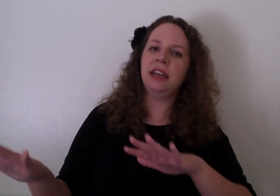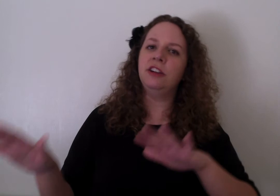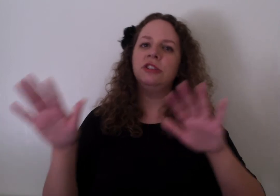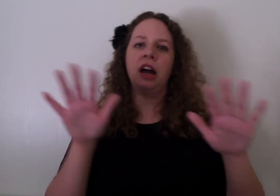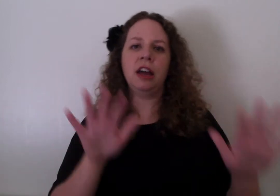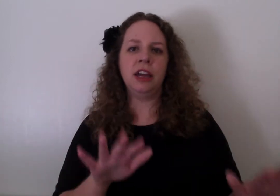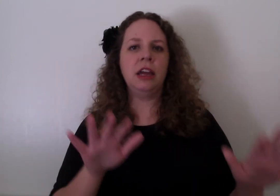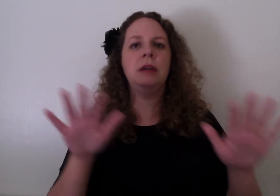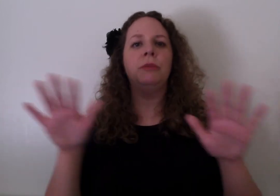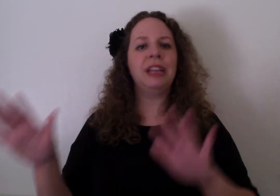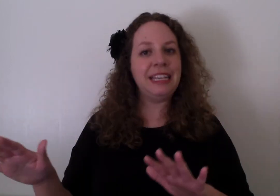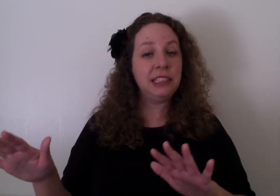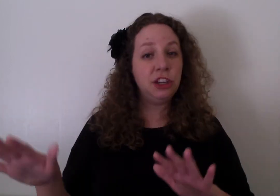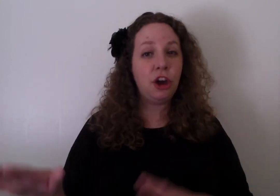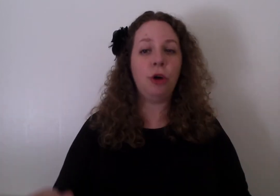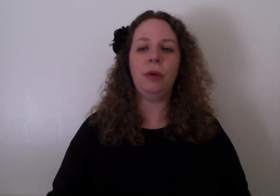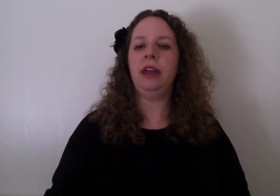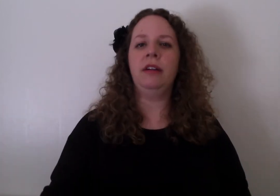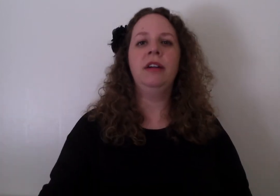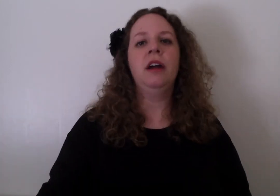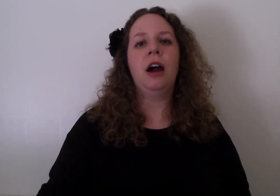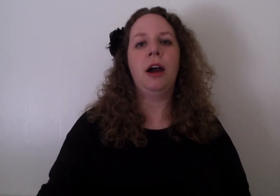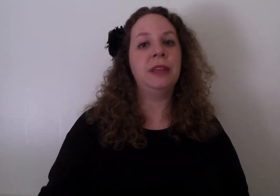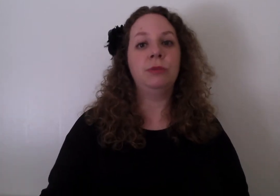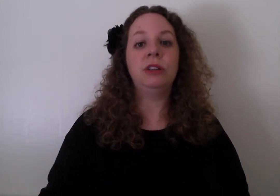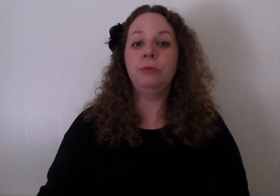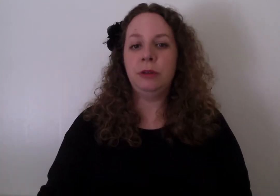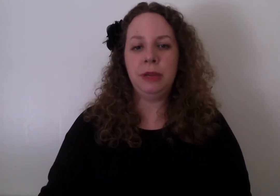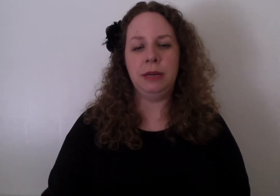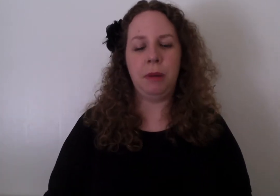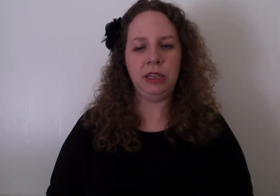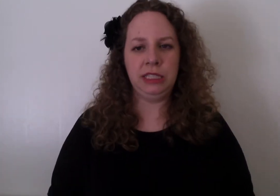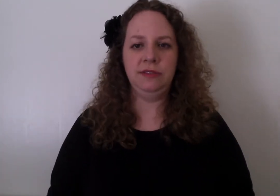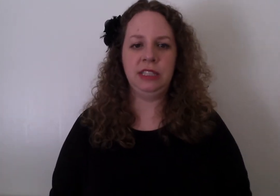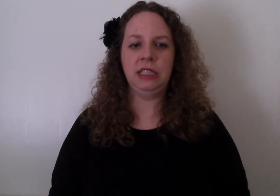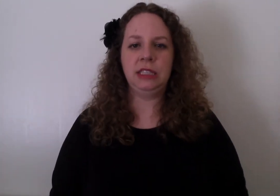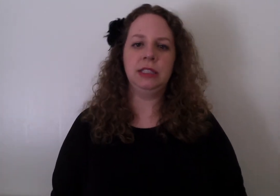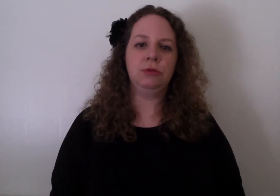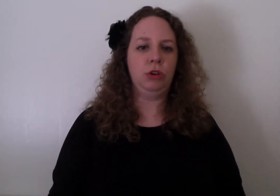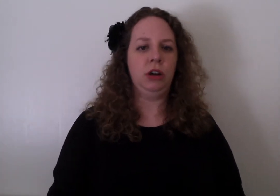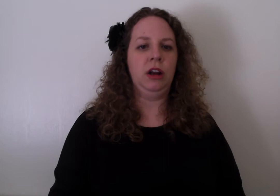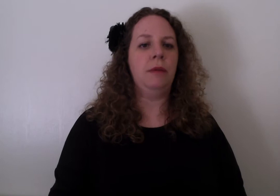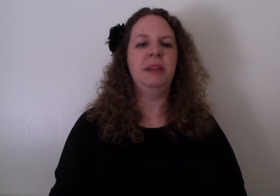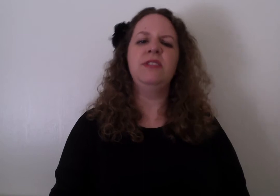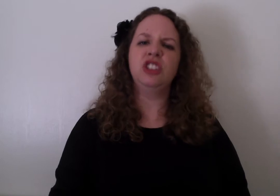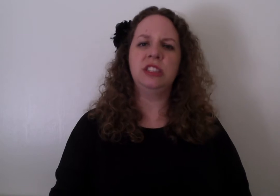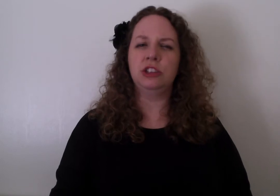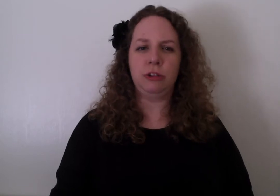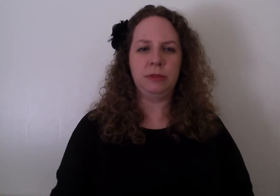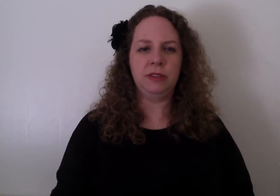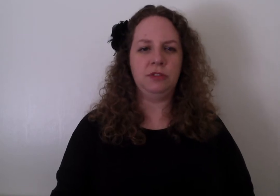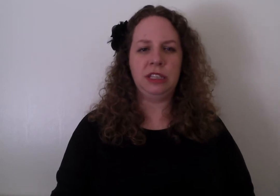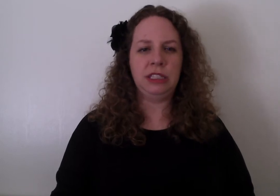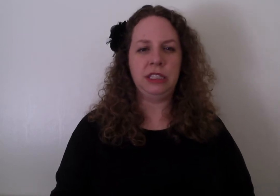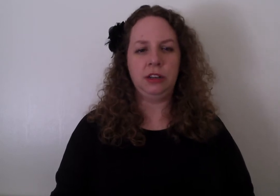your time or easygoing. That one would be in a positive sense, or even just descriptive, not necessarily